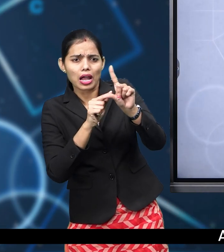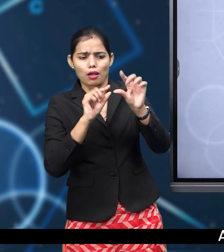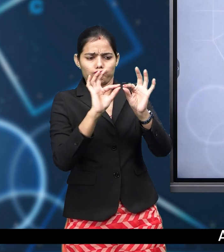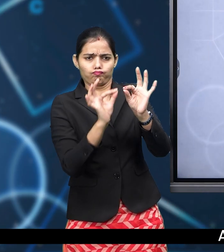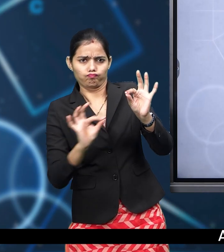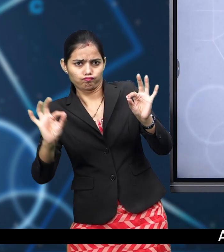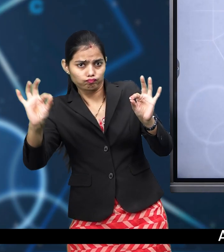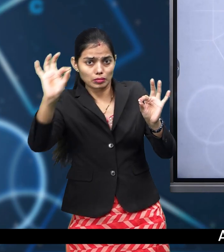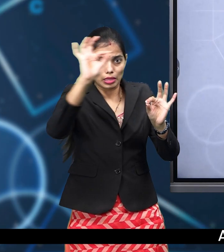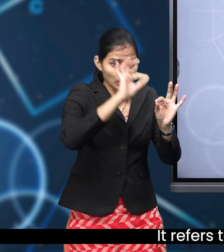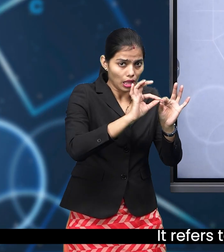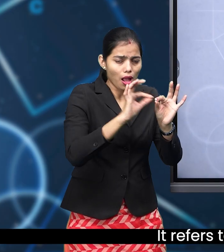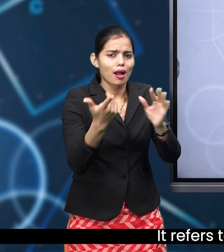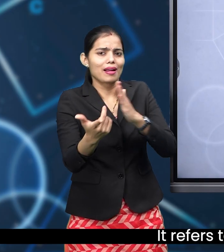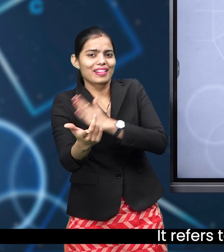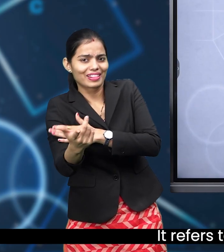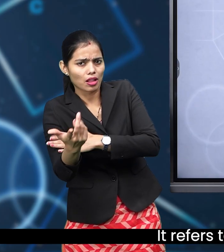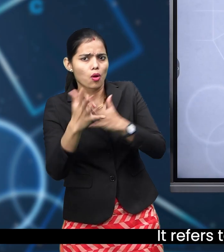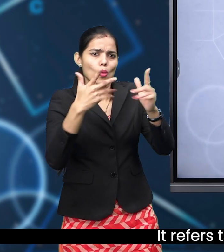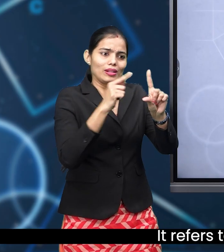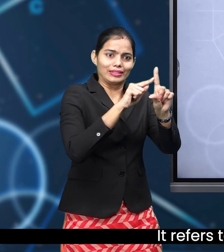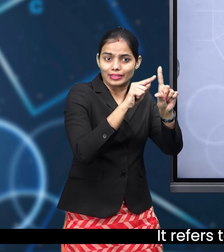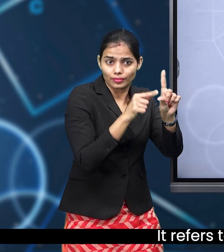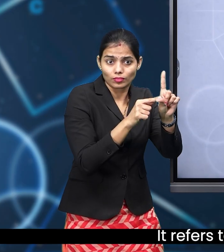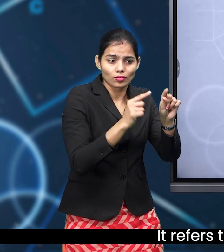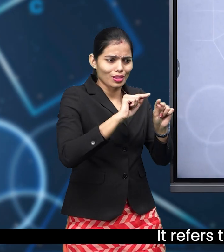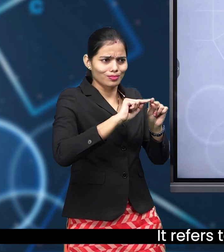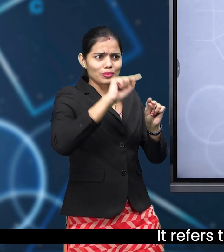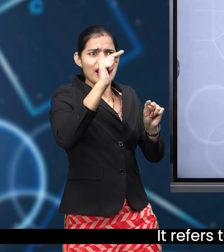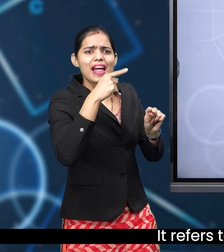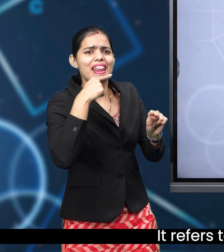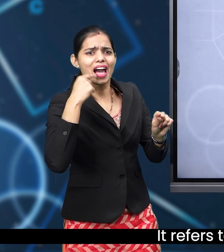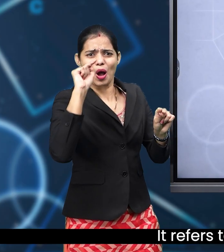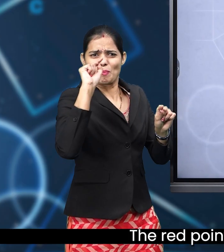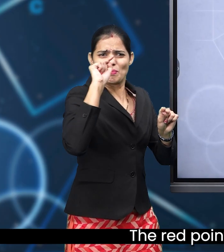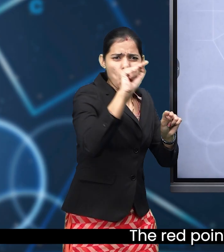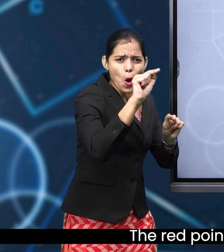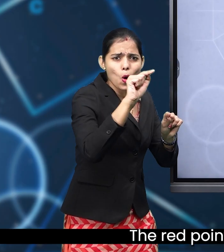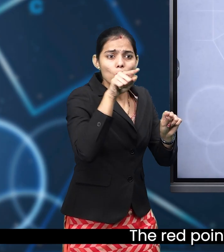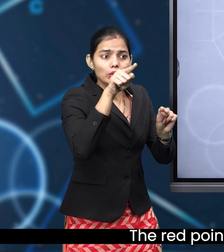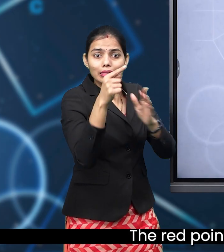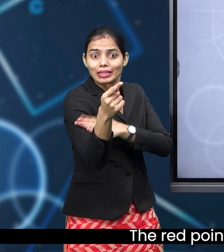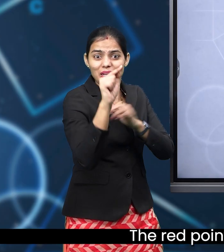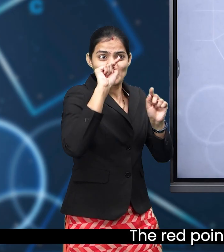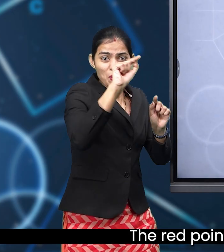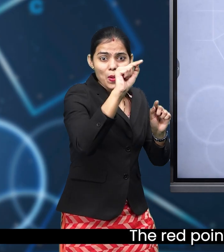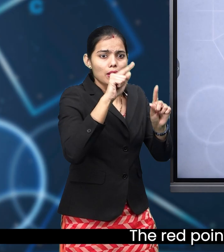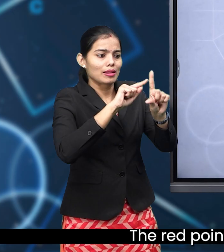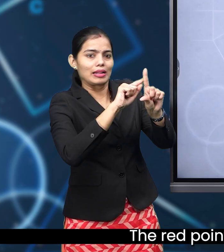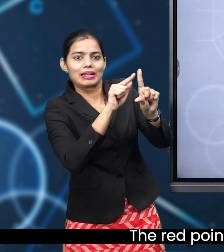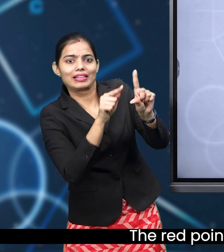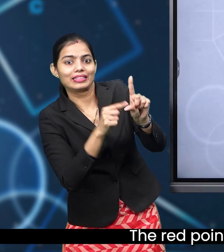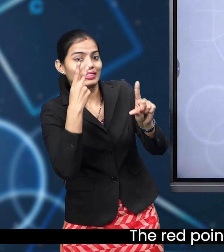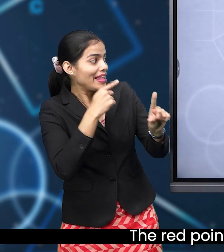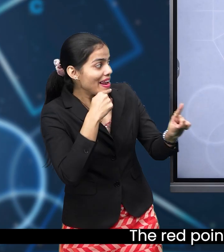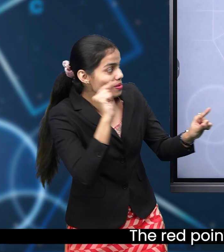Angle. Boundary. It refers to the arms of the angle. The red point is on the arm of the